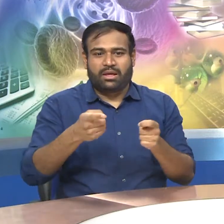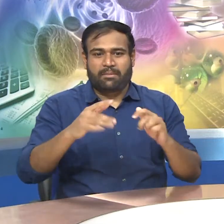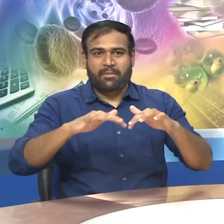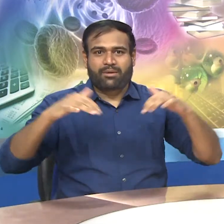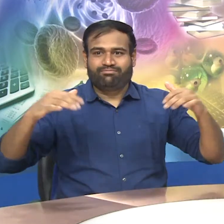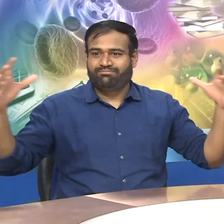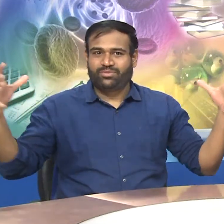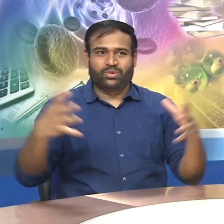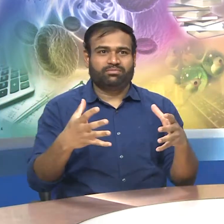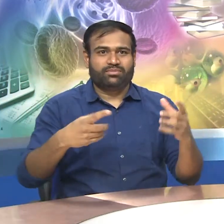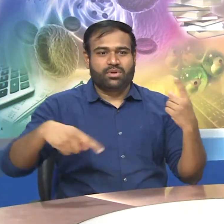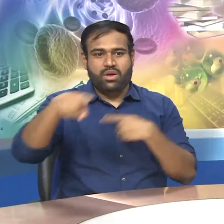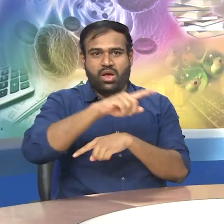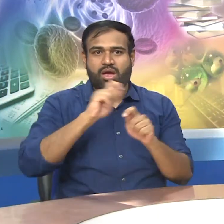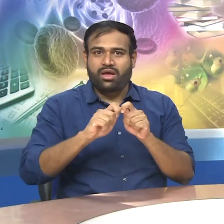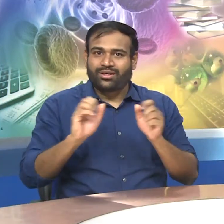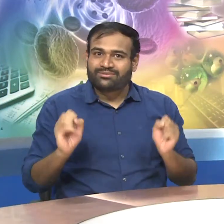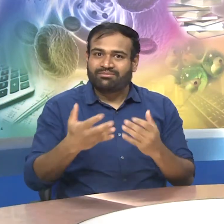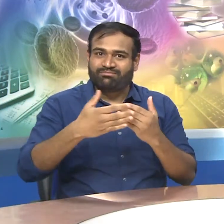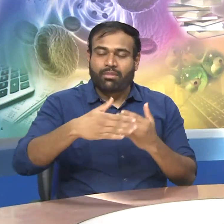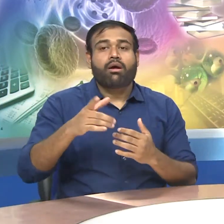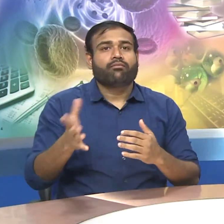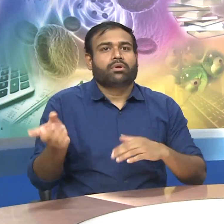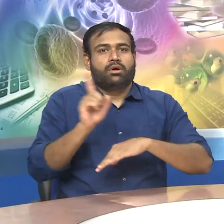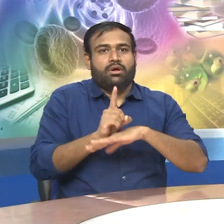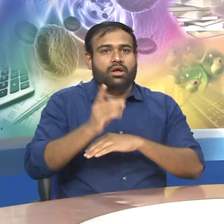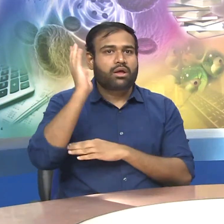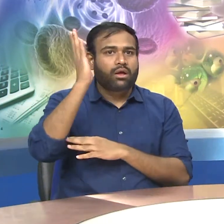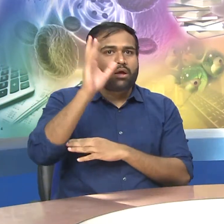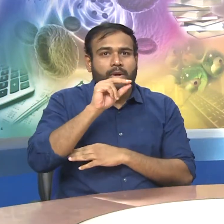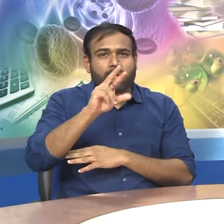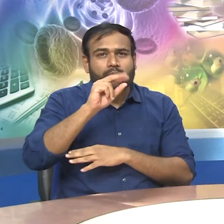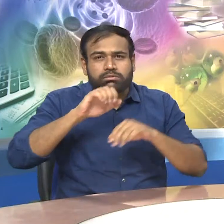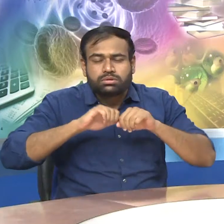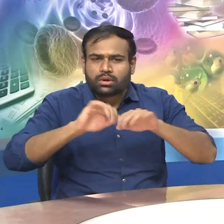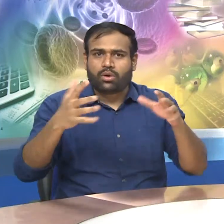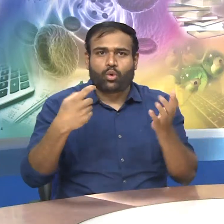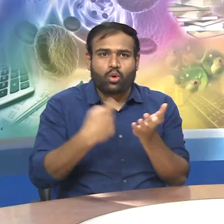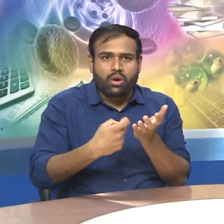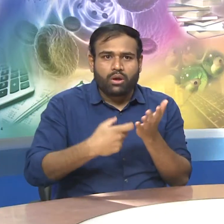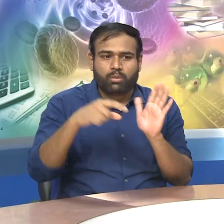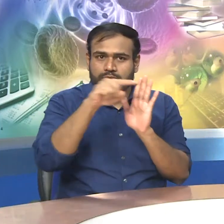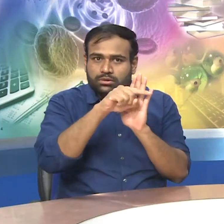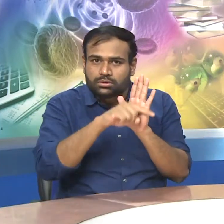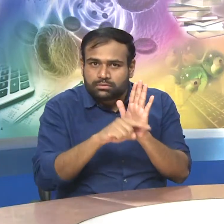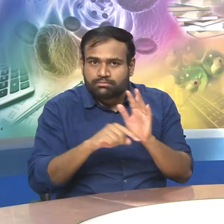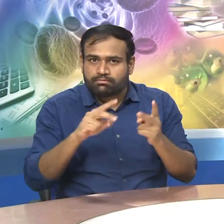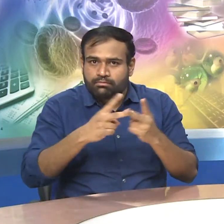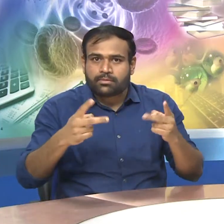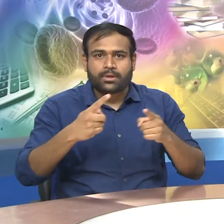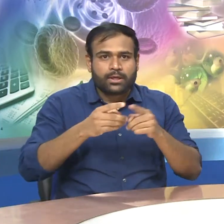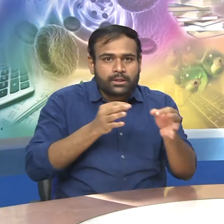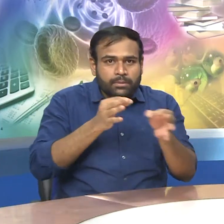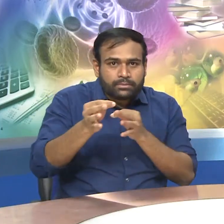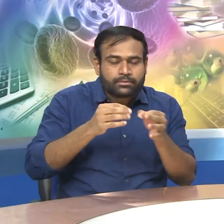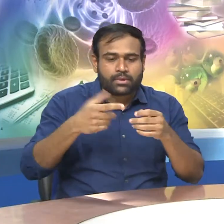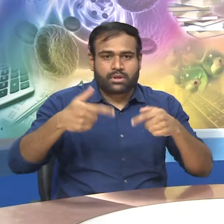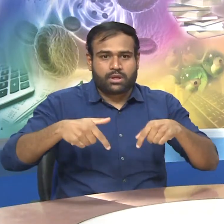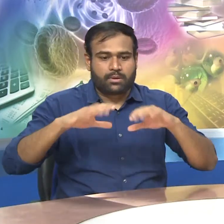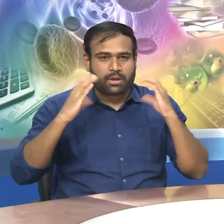policy statement of the government, which is to be discussed in the